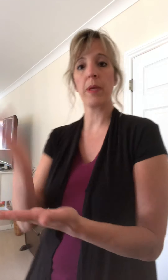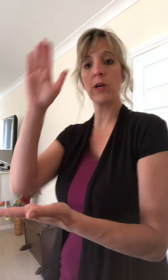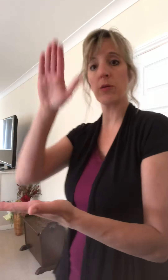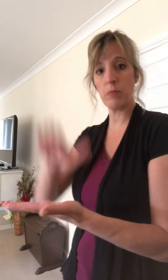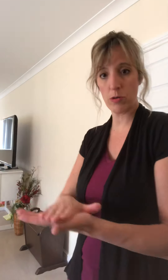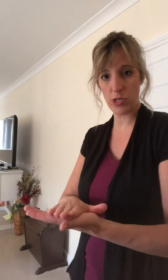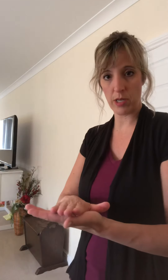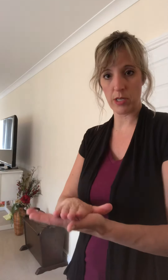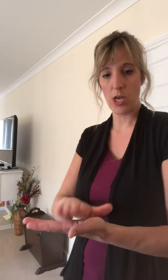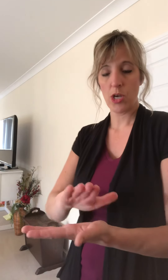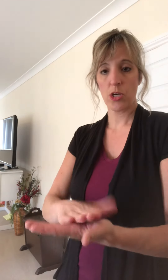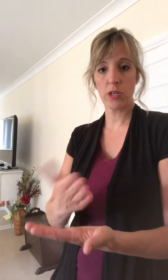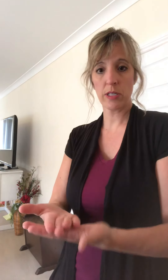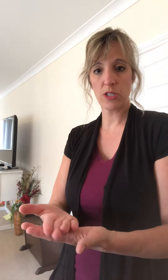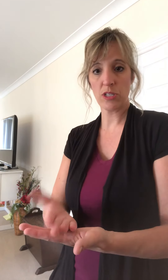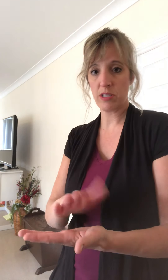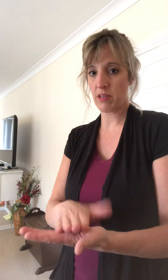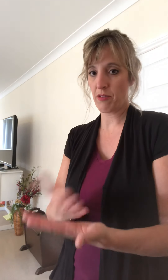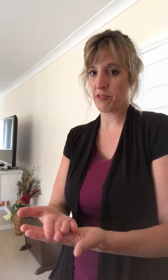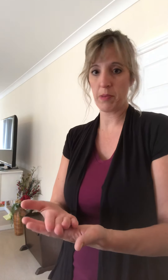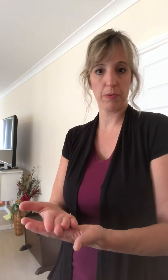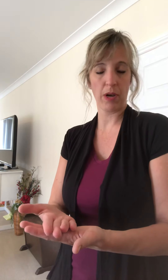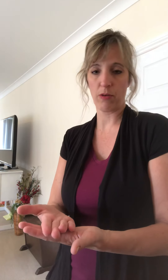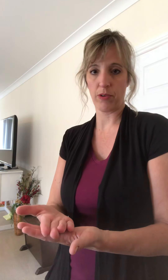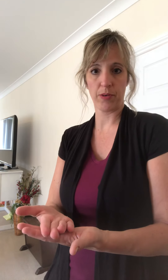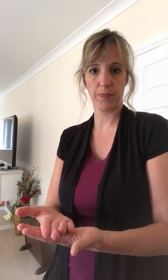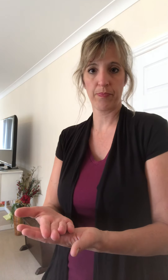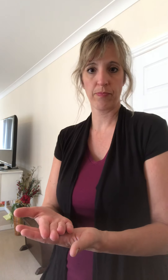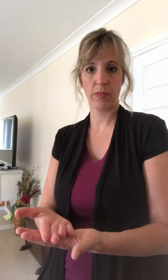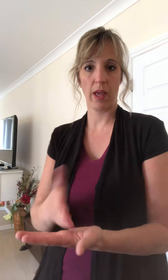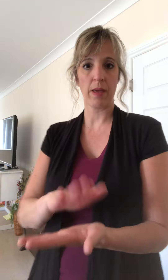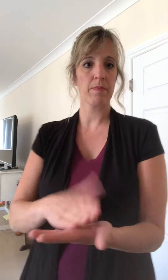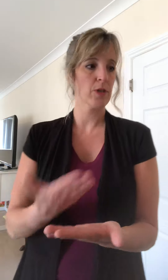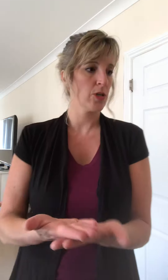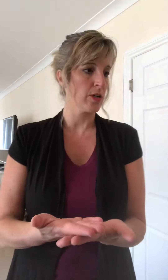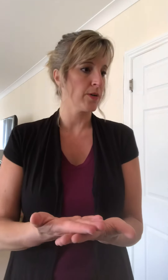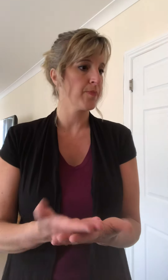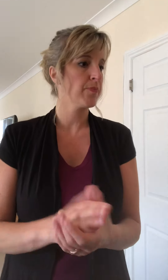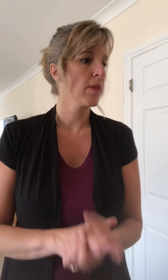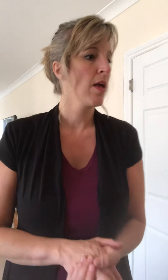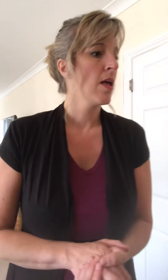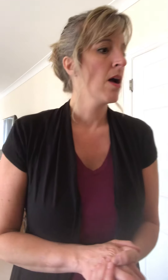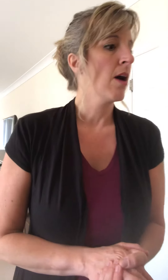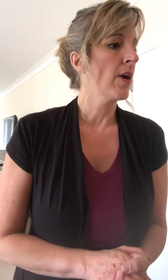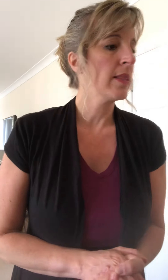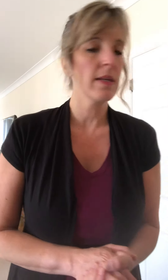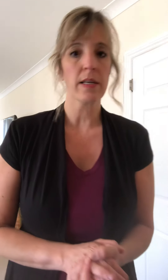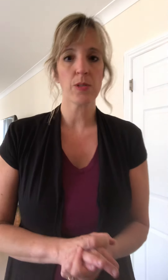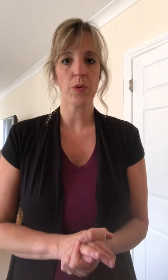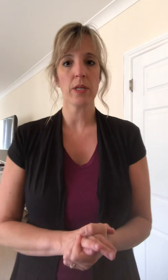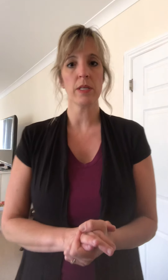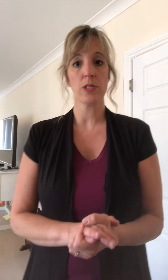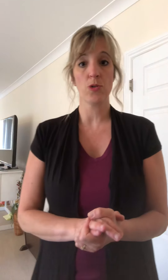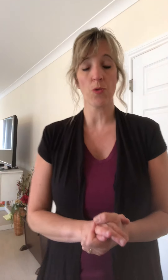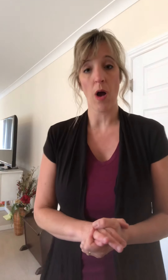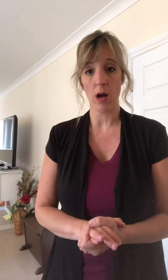bigger motion. Cook is just a flip right over, okay? Cook. All right, the next one is draw